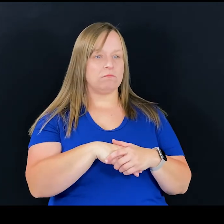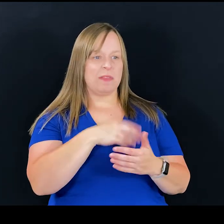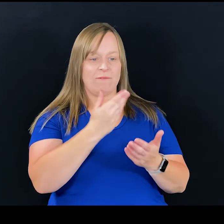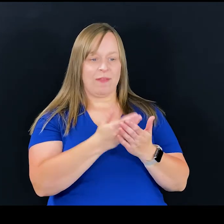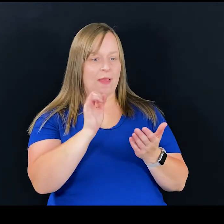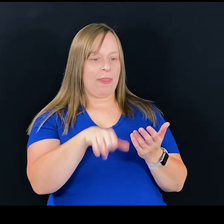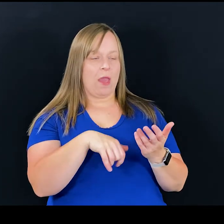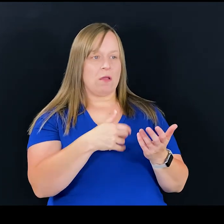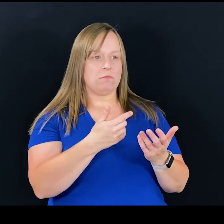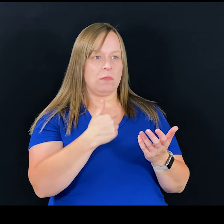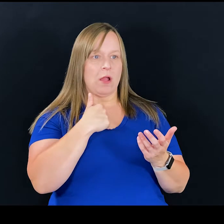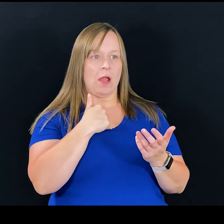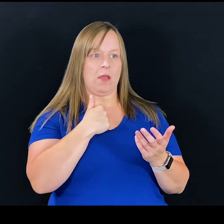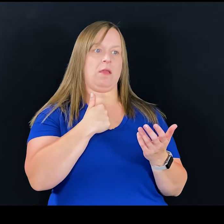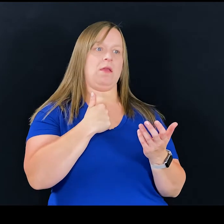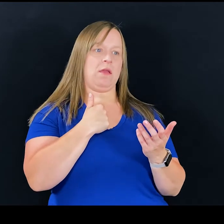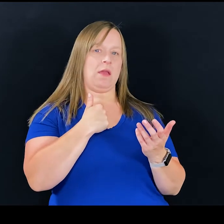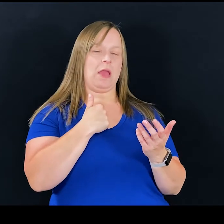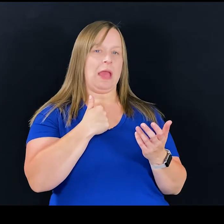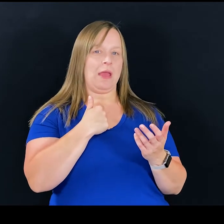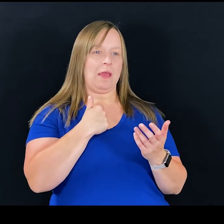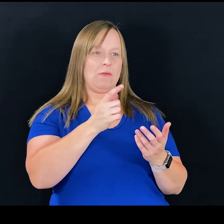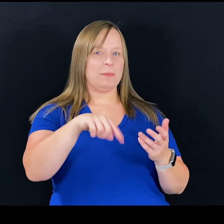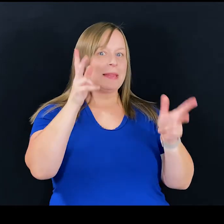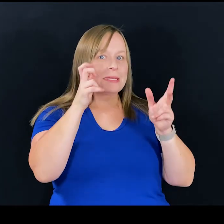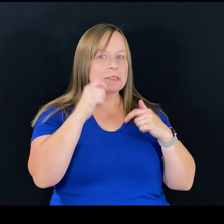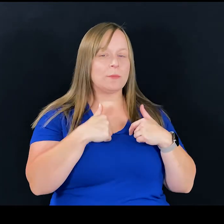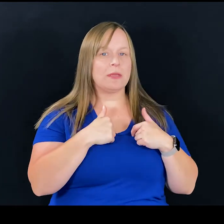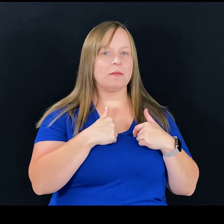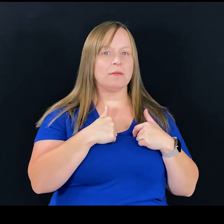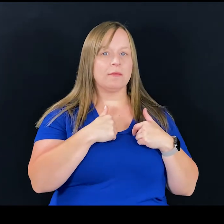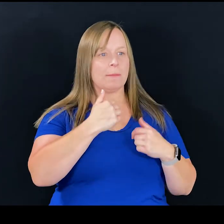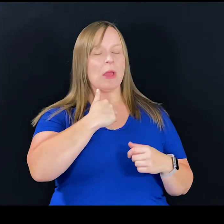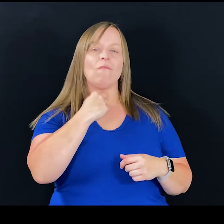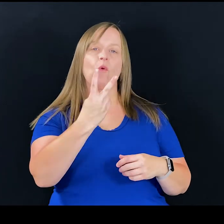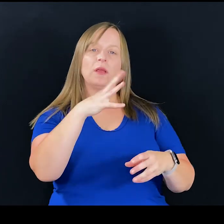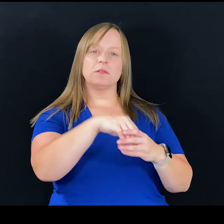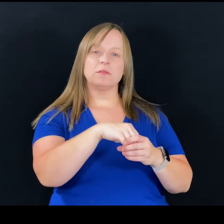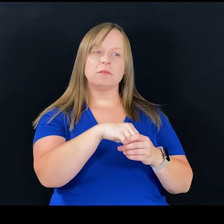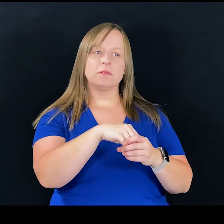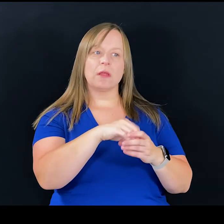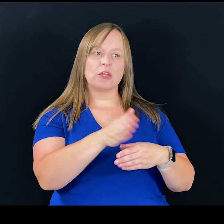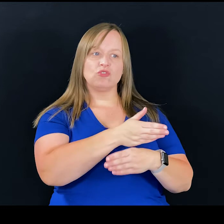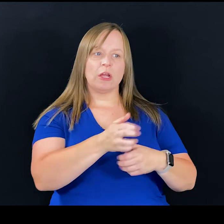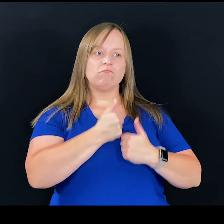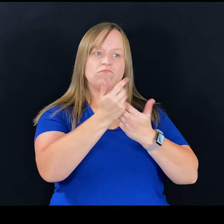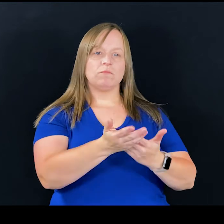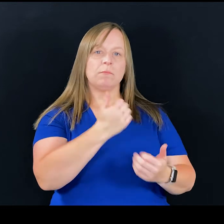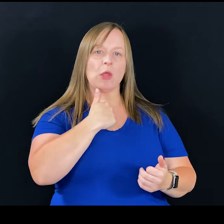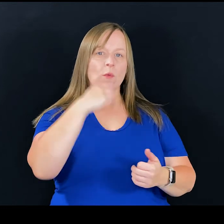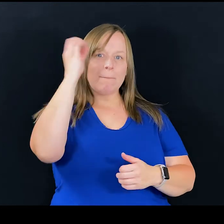was the fact that I was being heard. I could have my own voice and I could